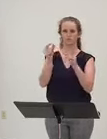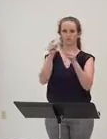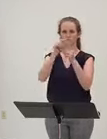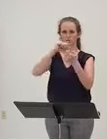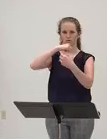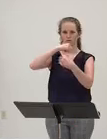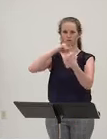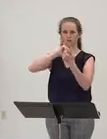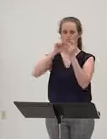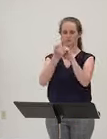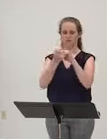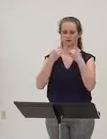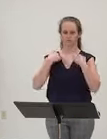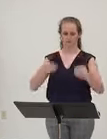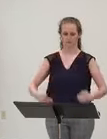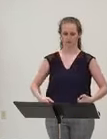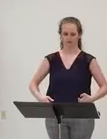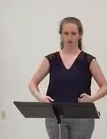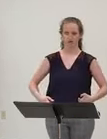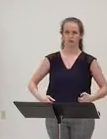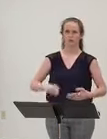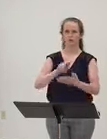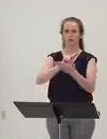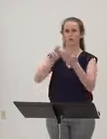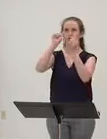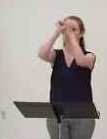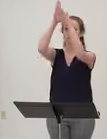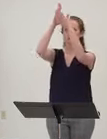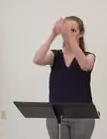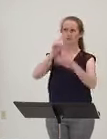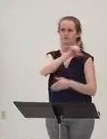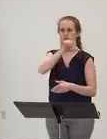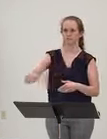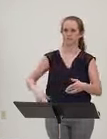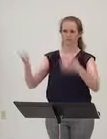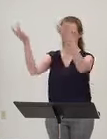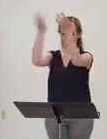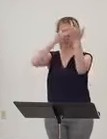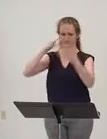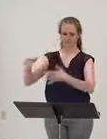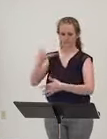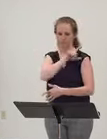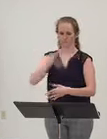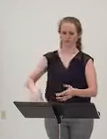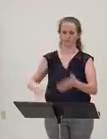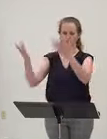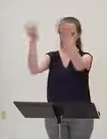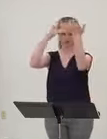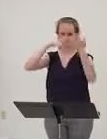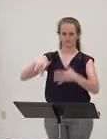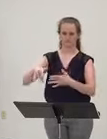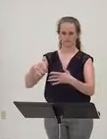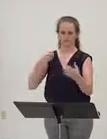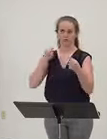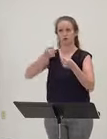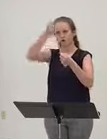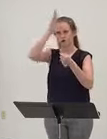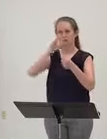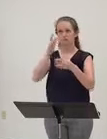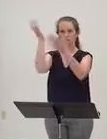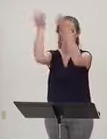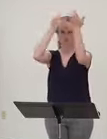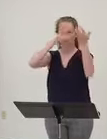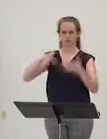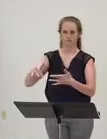made flesh and splendor of the Father. Lord, have mercy. Lord, have mercy. May Almighty God